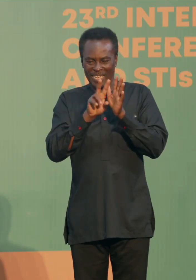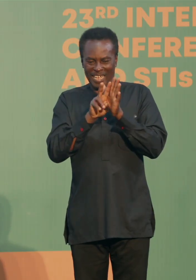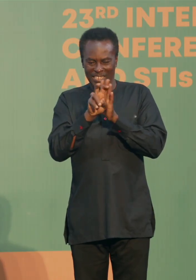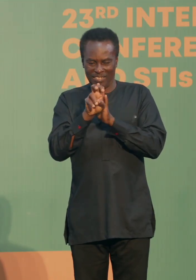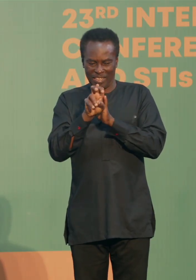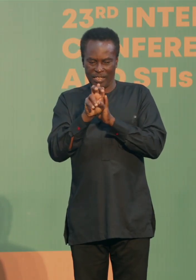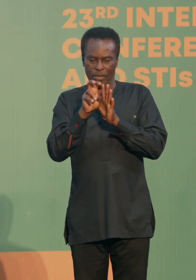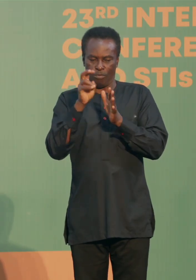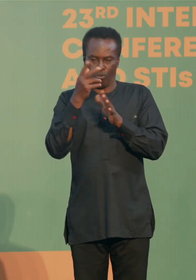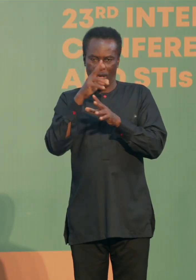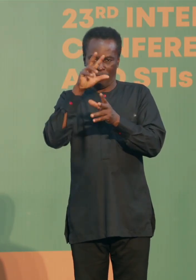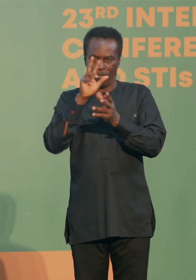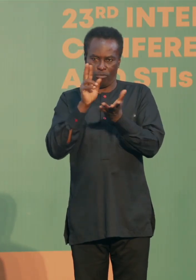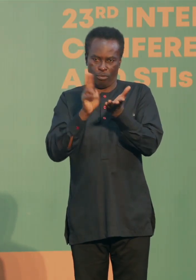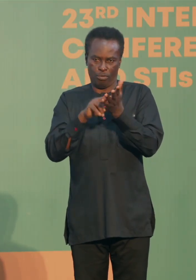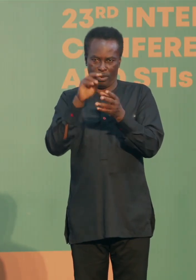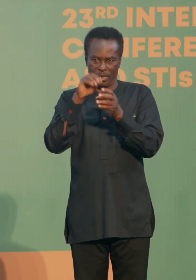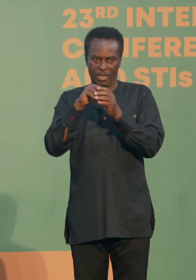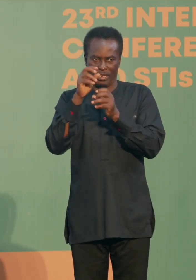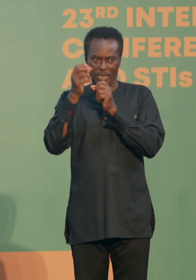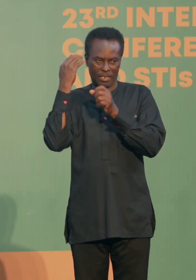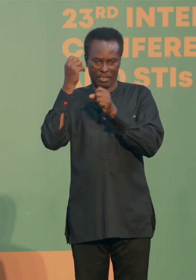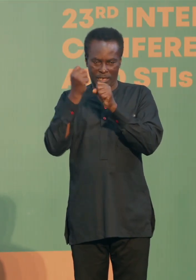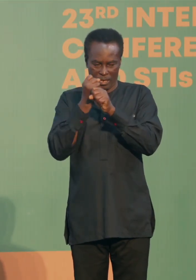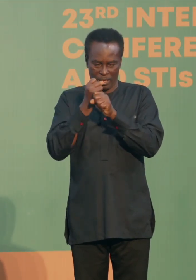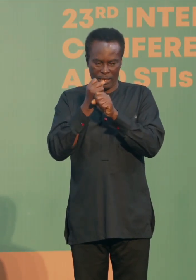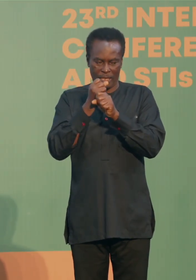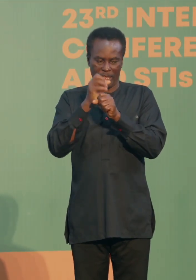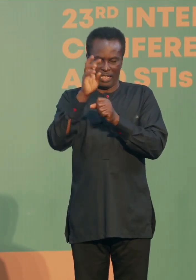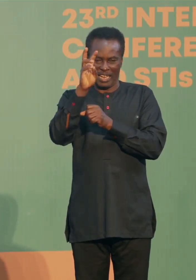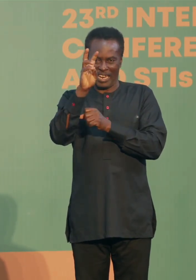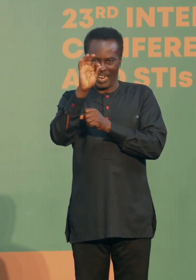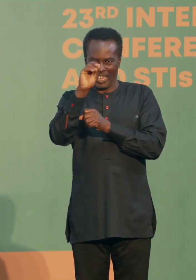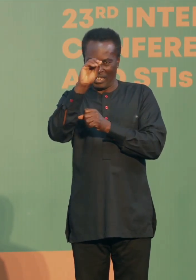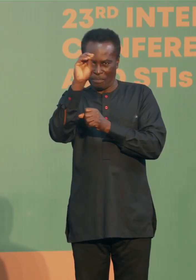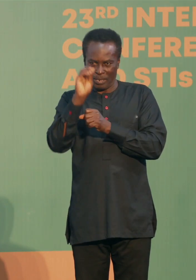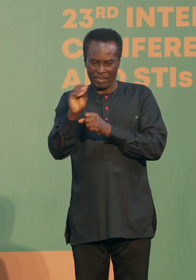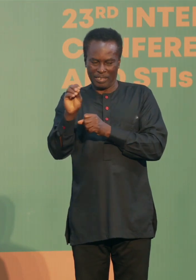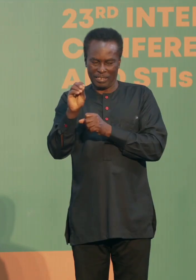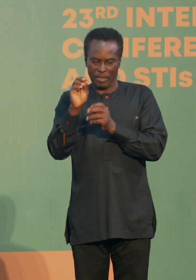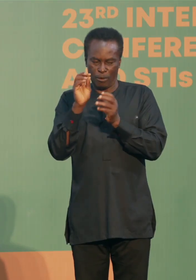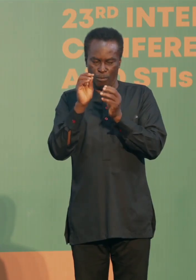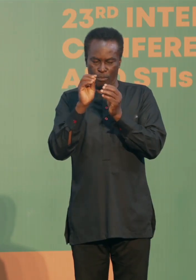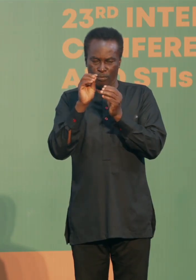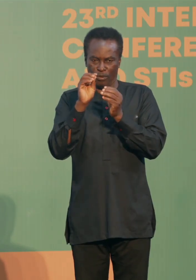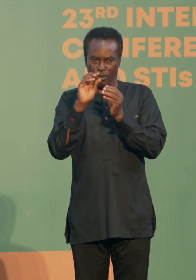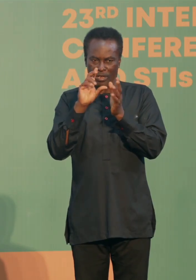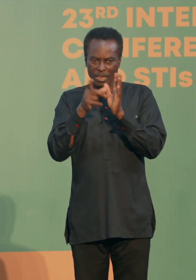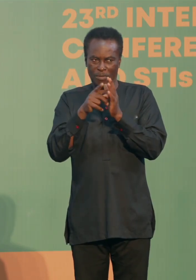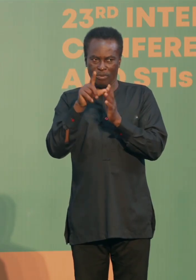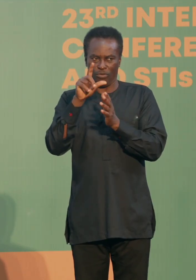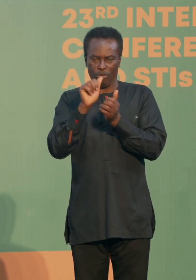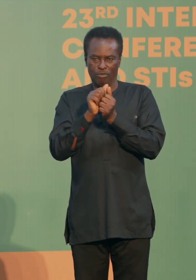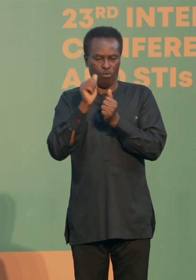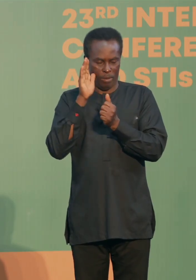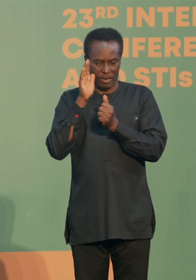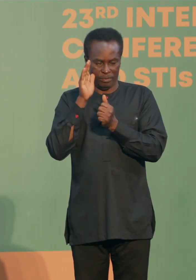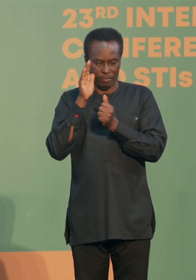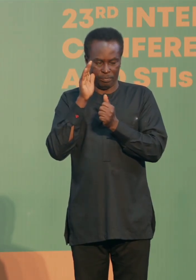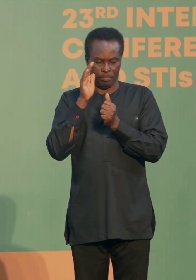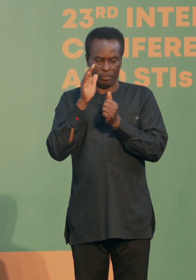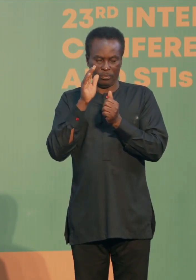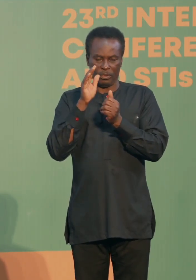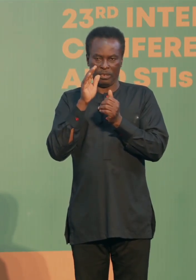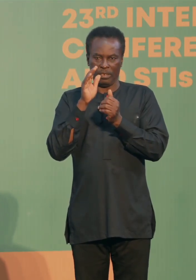disease, which means that if you, in fact, if you are in sub-Saharan Africa, if you are diagnosed with cervical